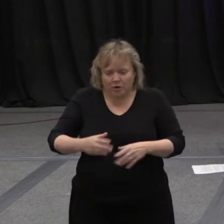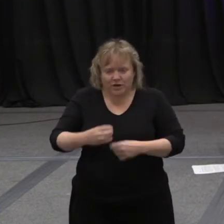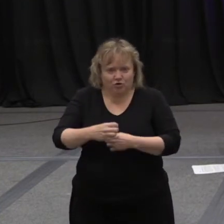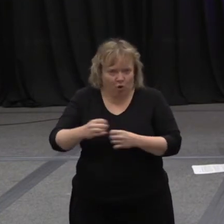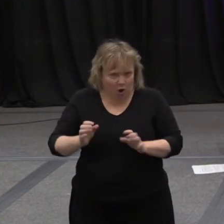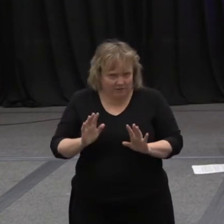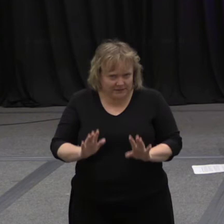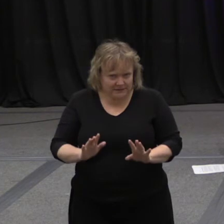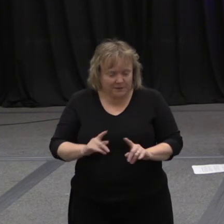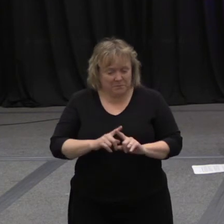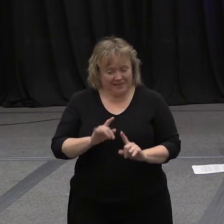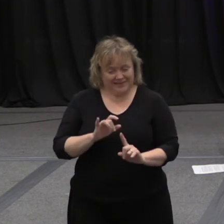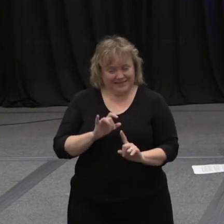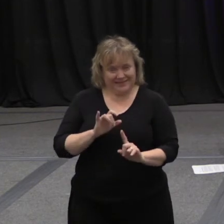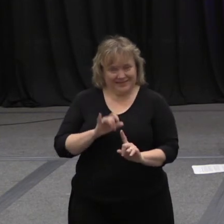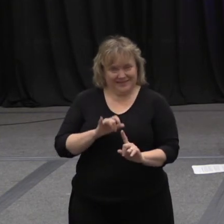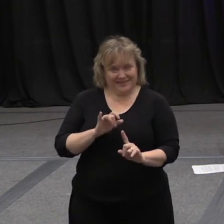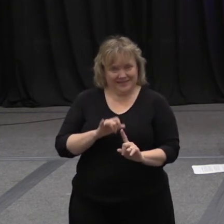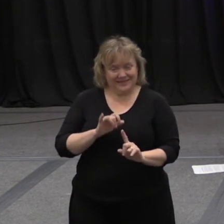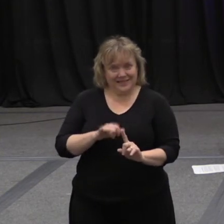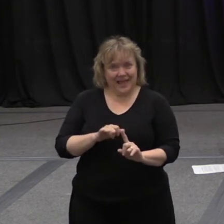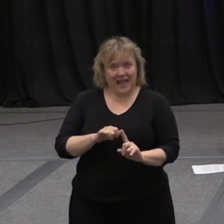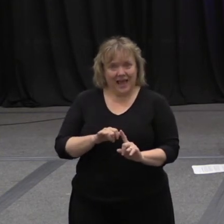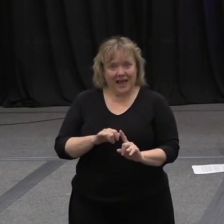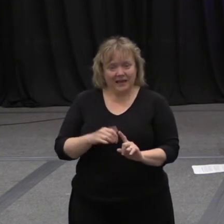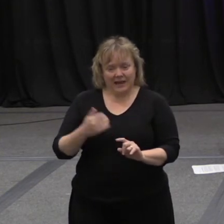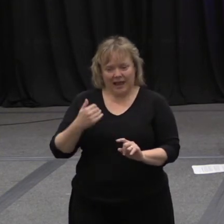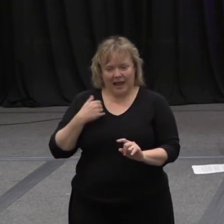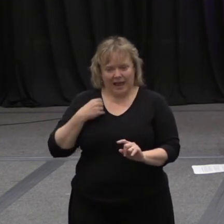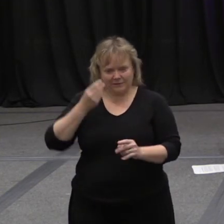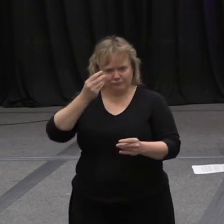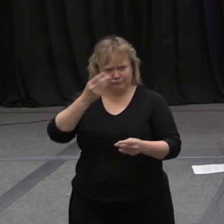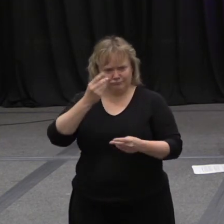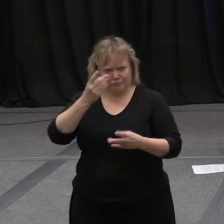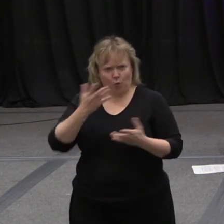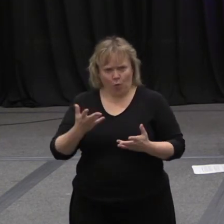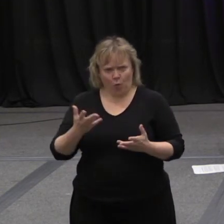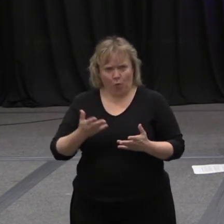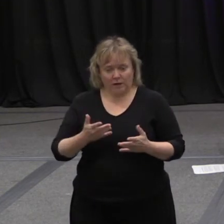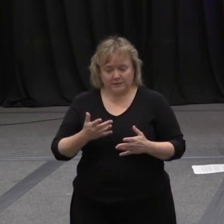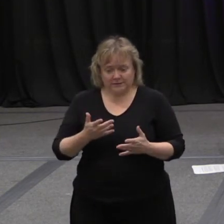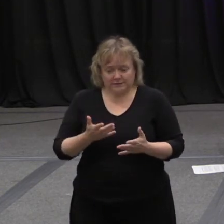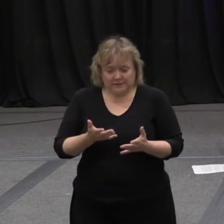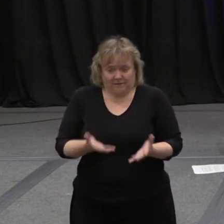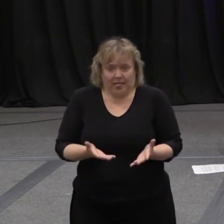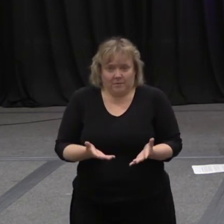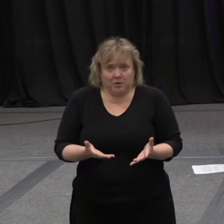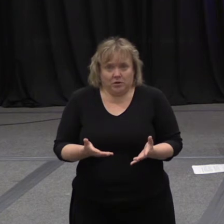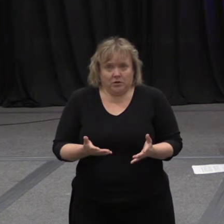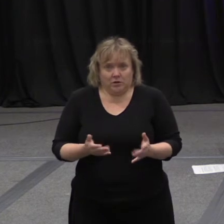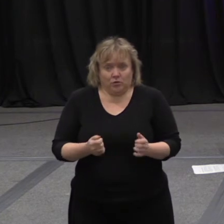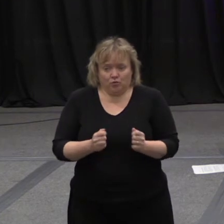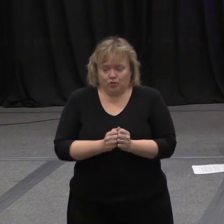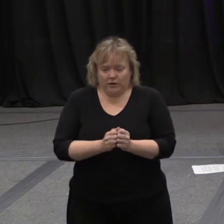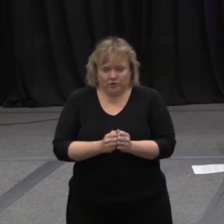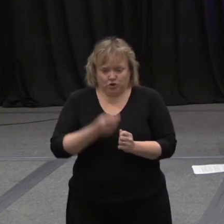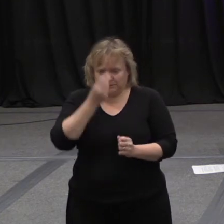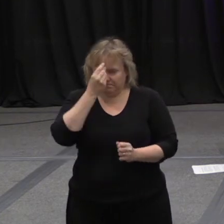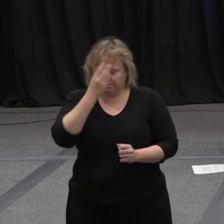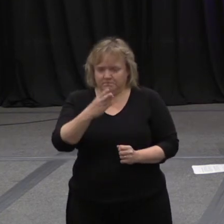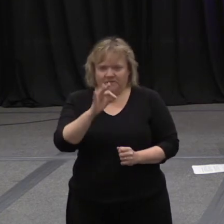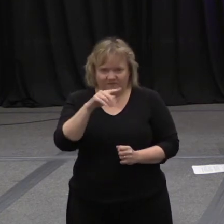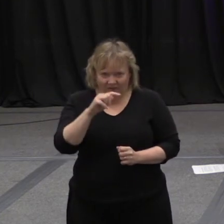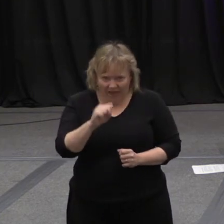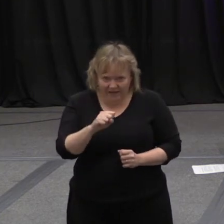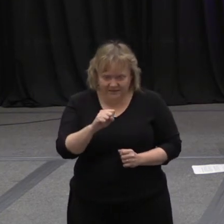it is the menu of things that are available presented factually and with no judgment.